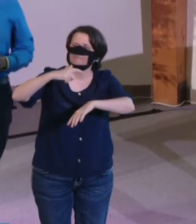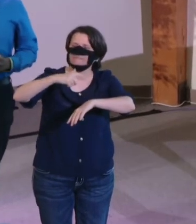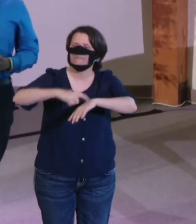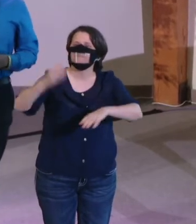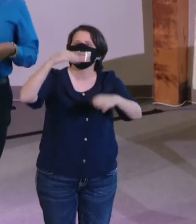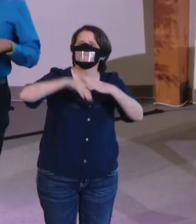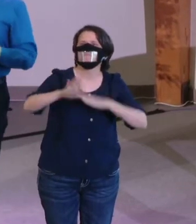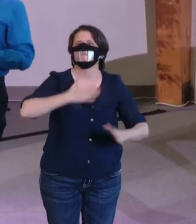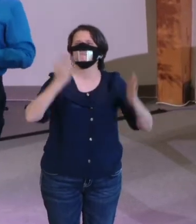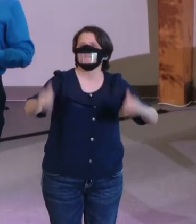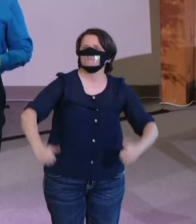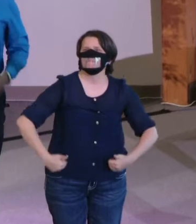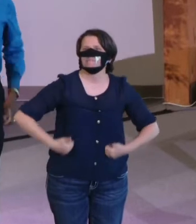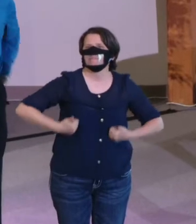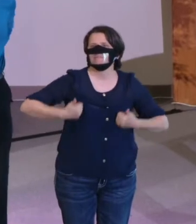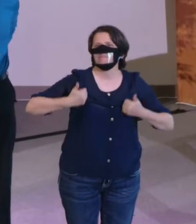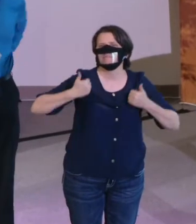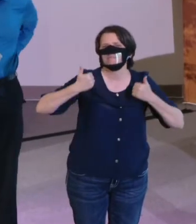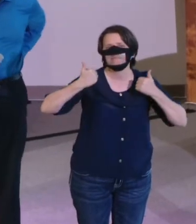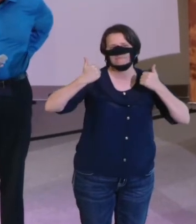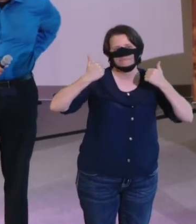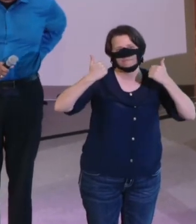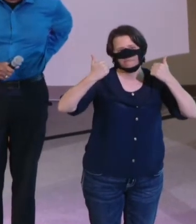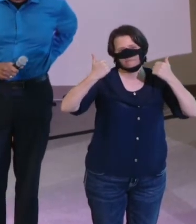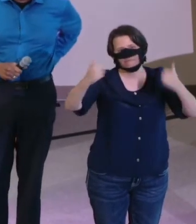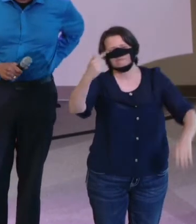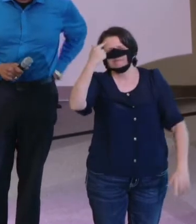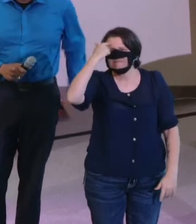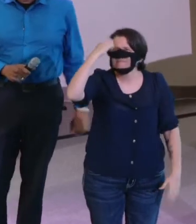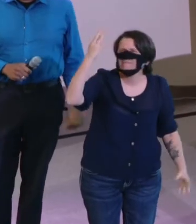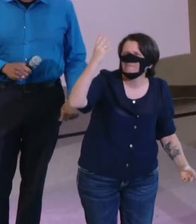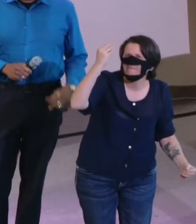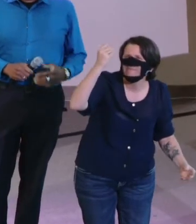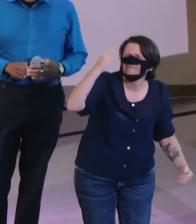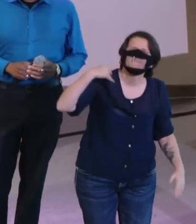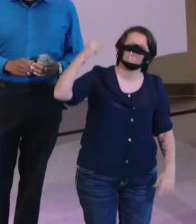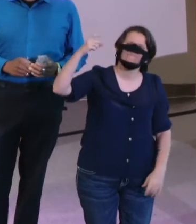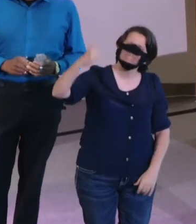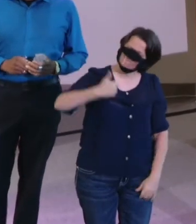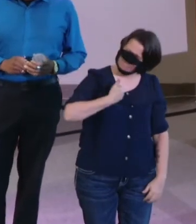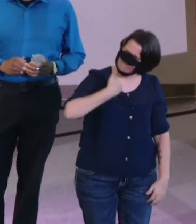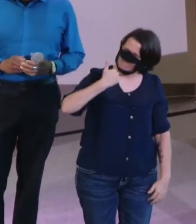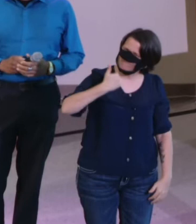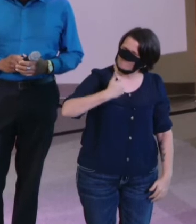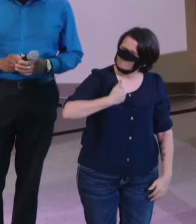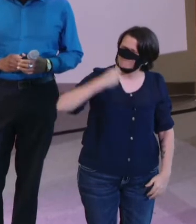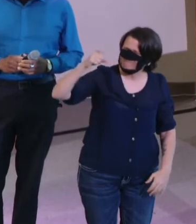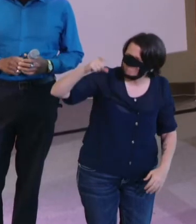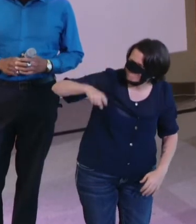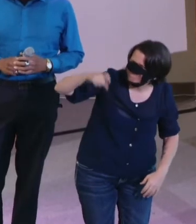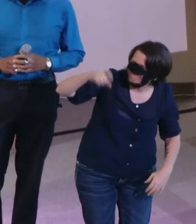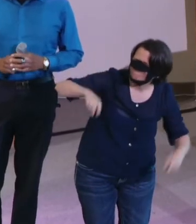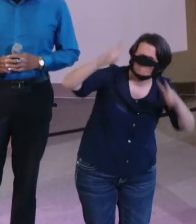time in my life, I thought I'd have to do it all